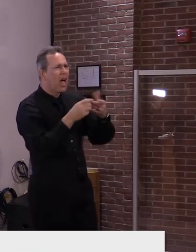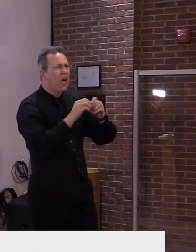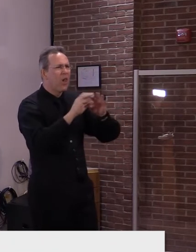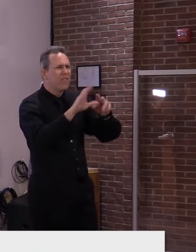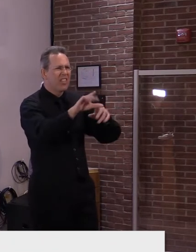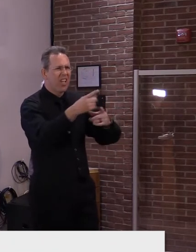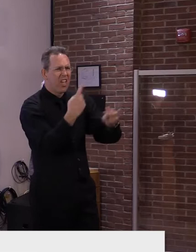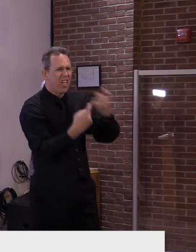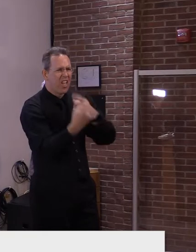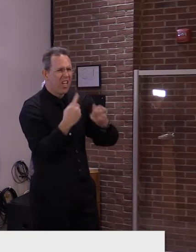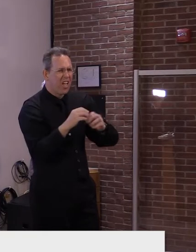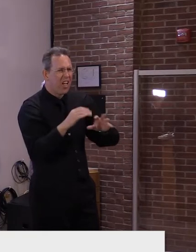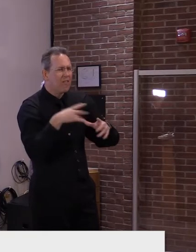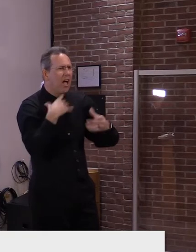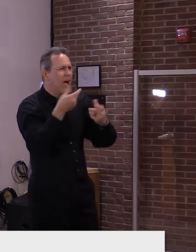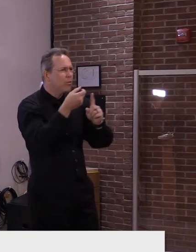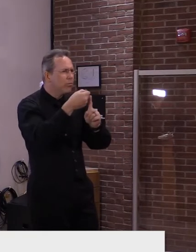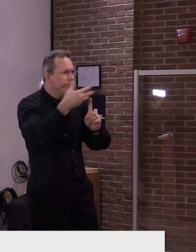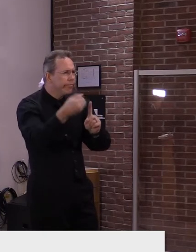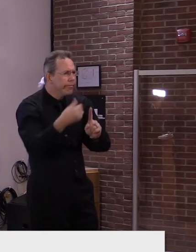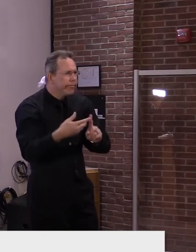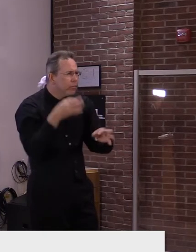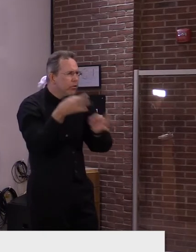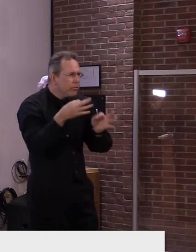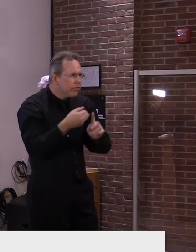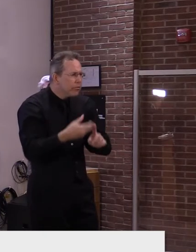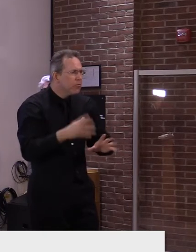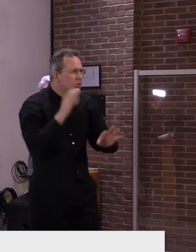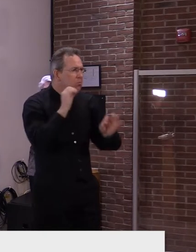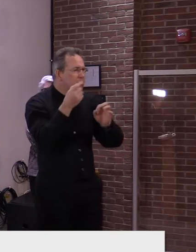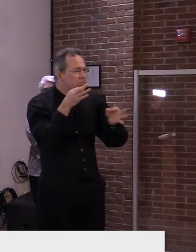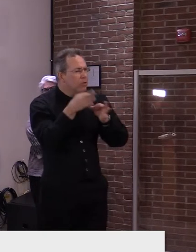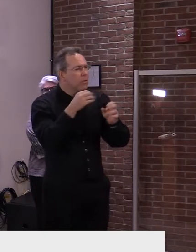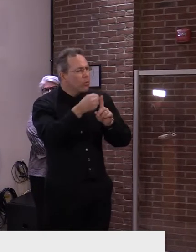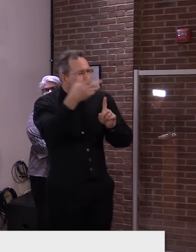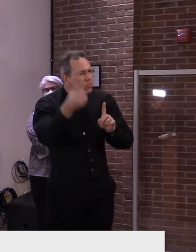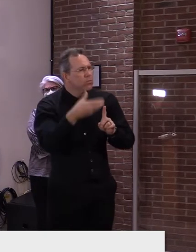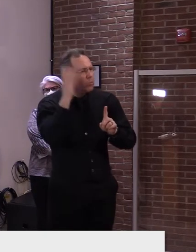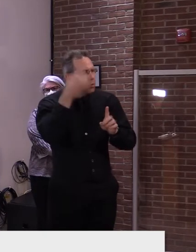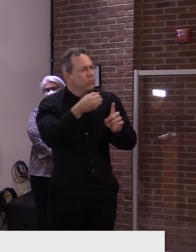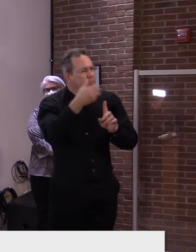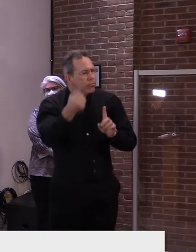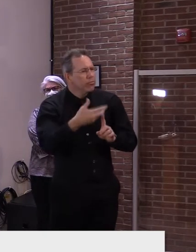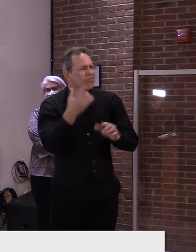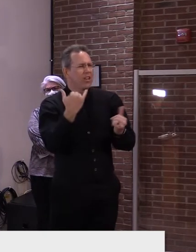Thank you. Appreciate your time, Governor. Appreciate your time, Secretary Curley and Dr. Levine.